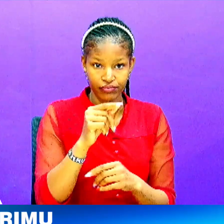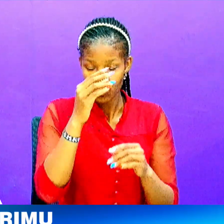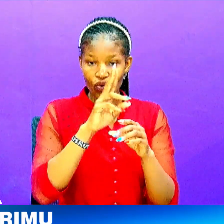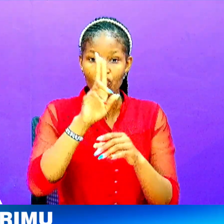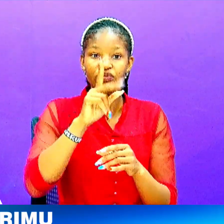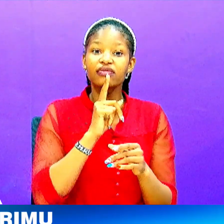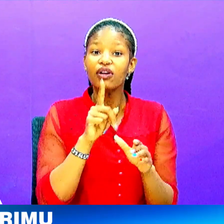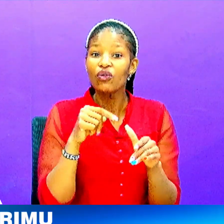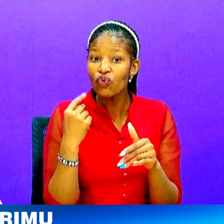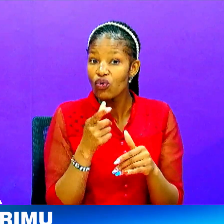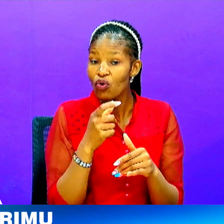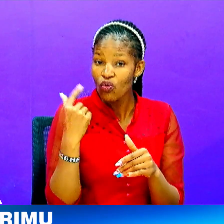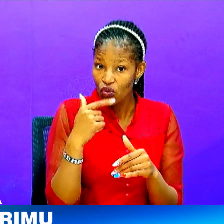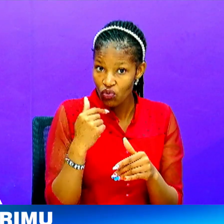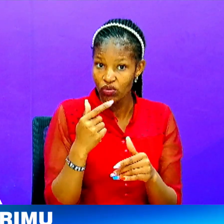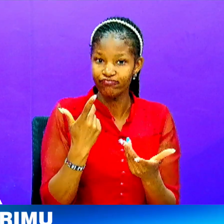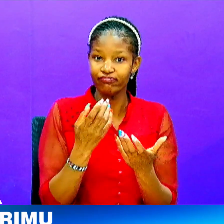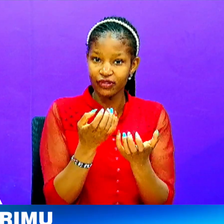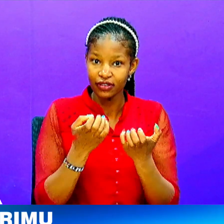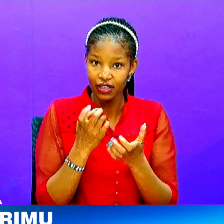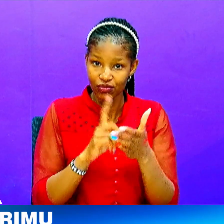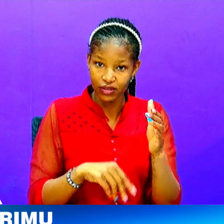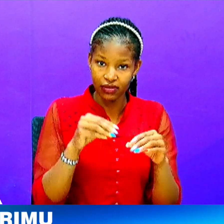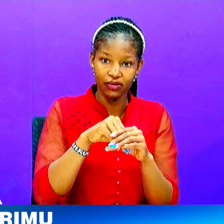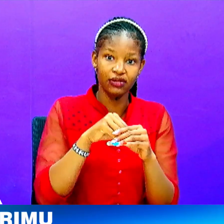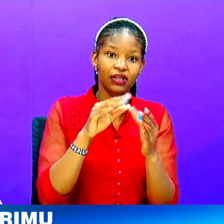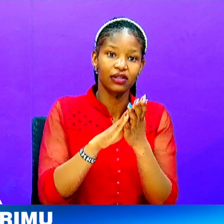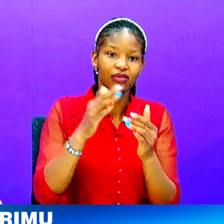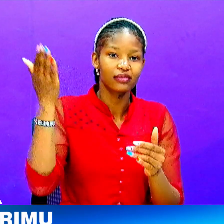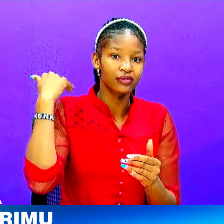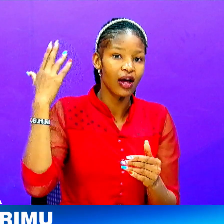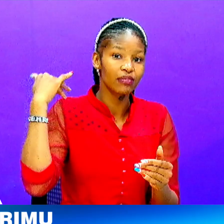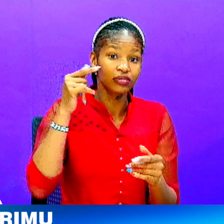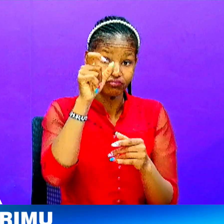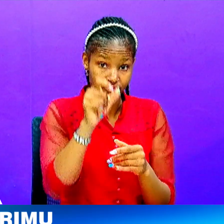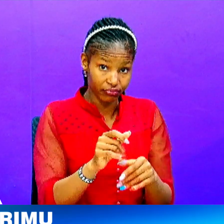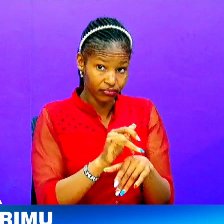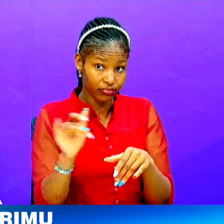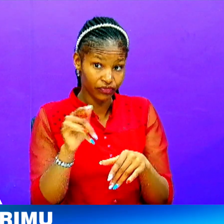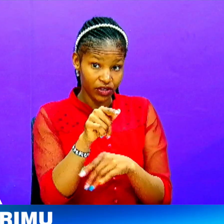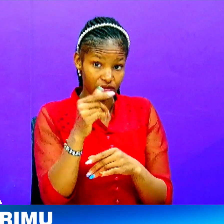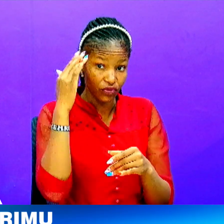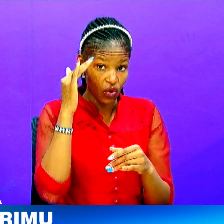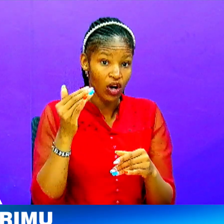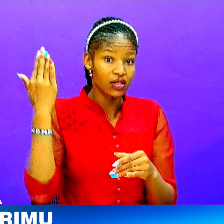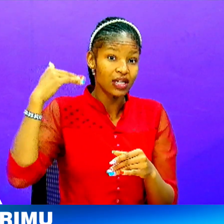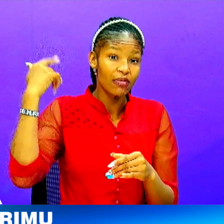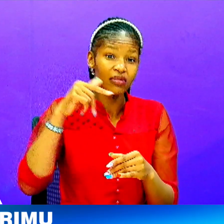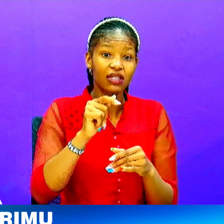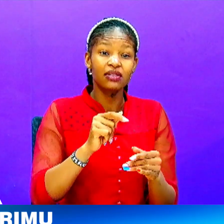Uhuru, who has been involved in past mediation efforts, participated as part of